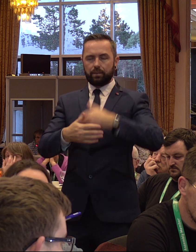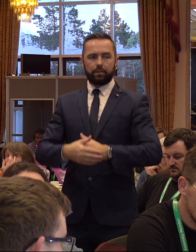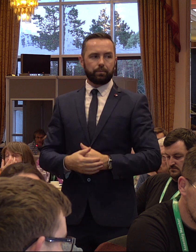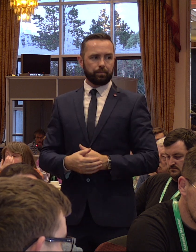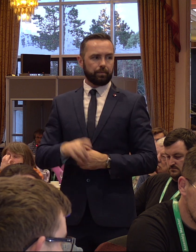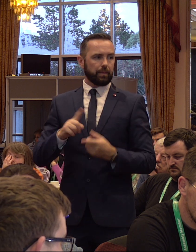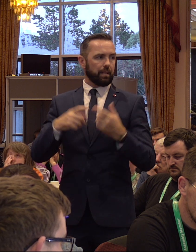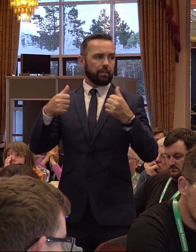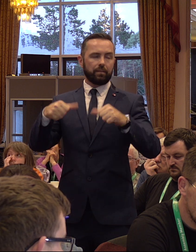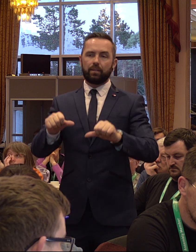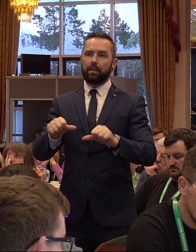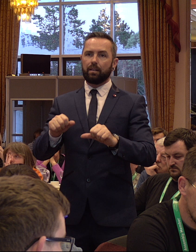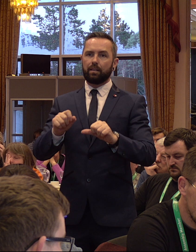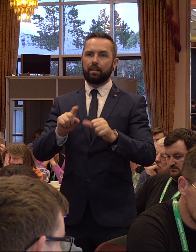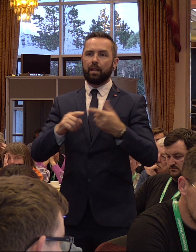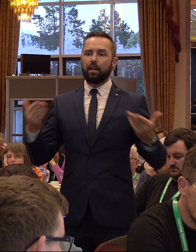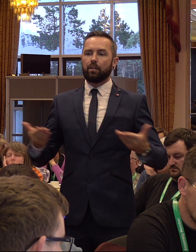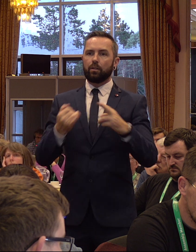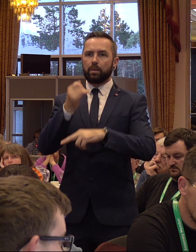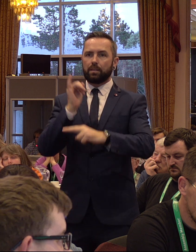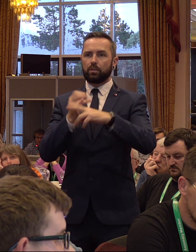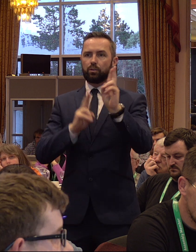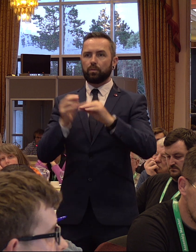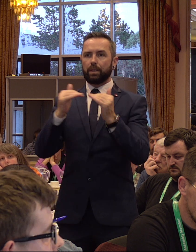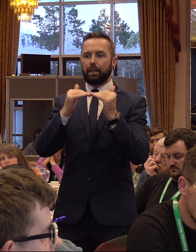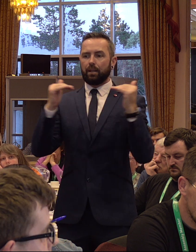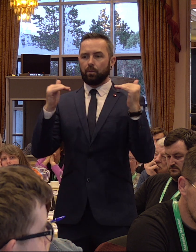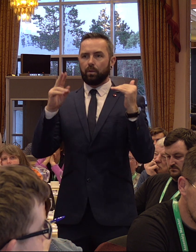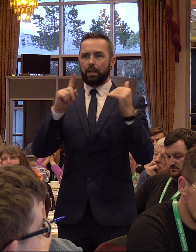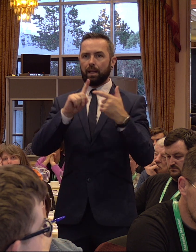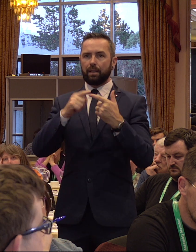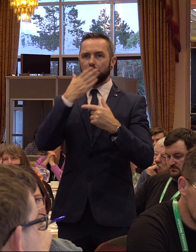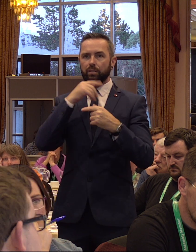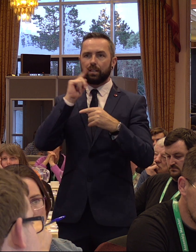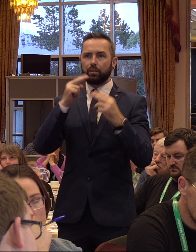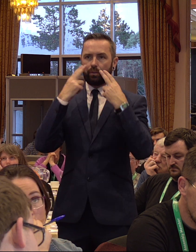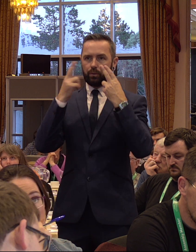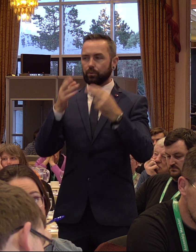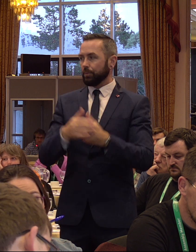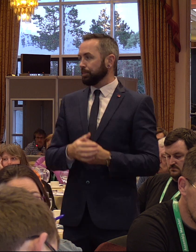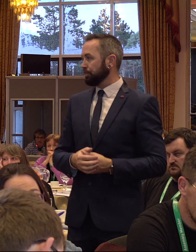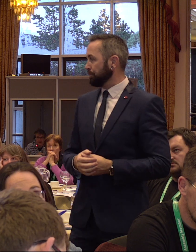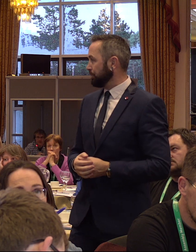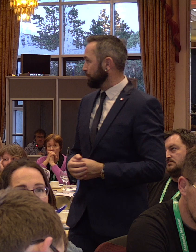And finally, encouragement in schools should be equal and gender neutral.